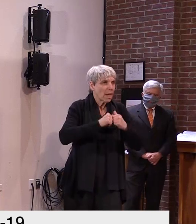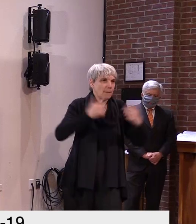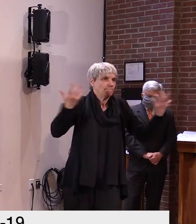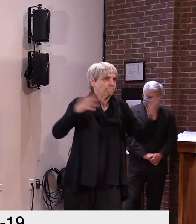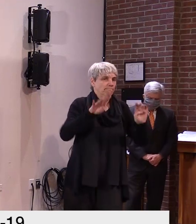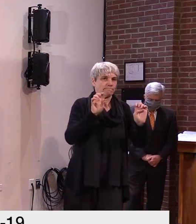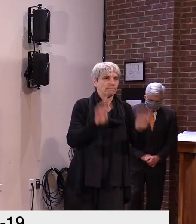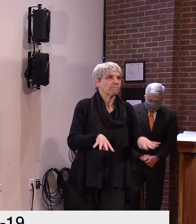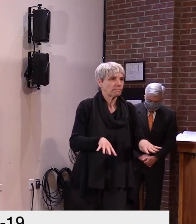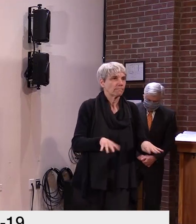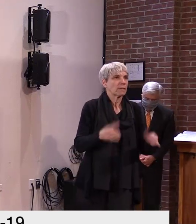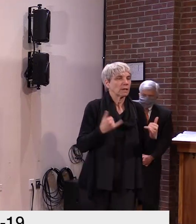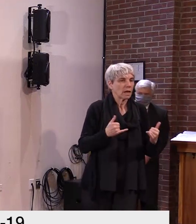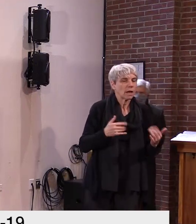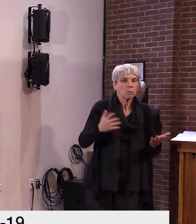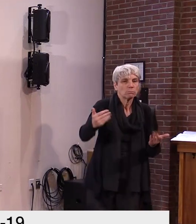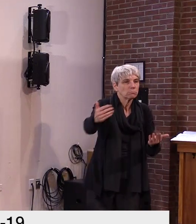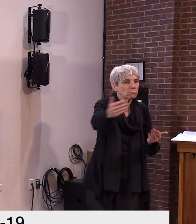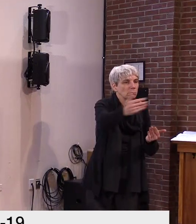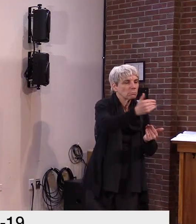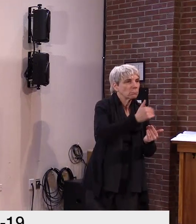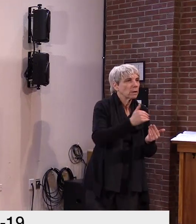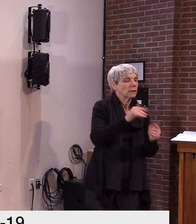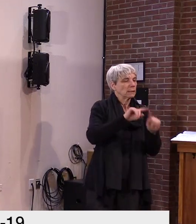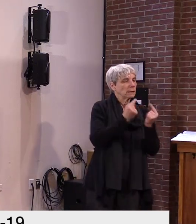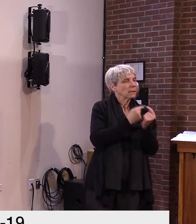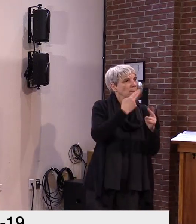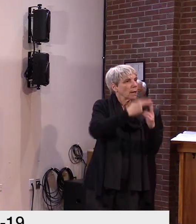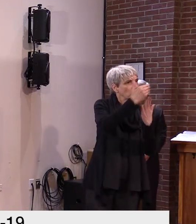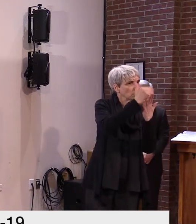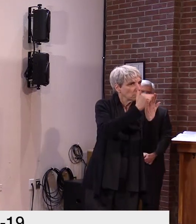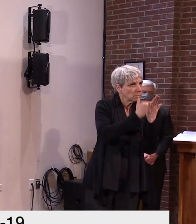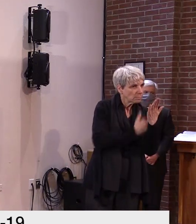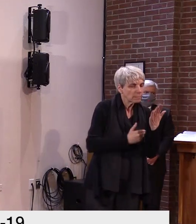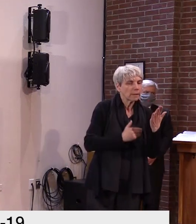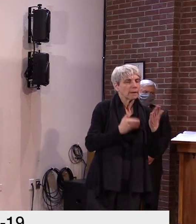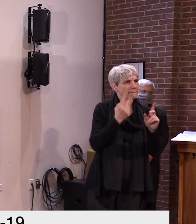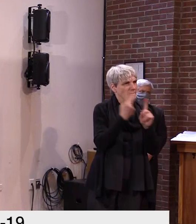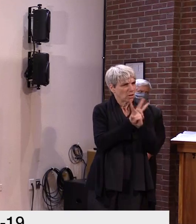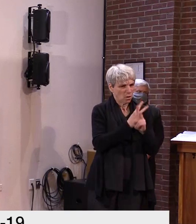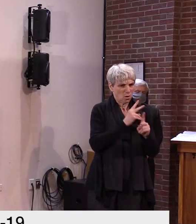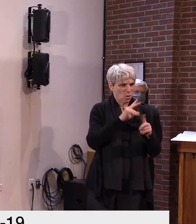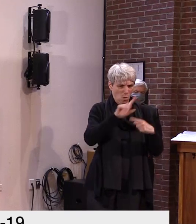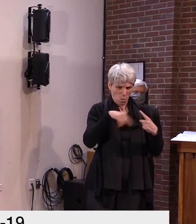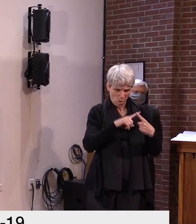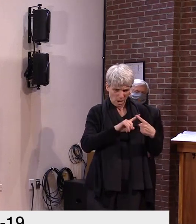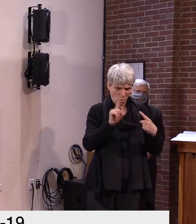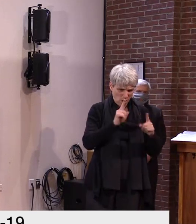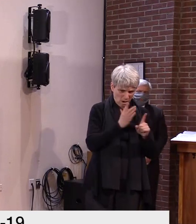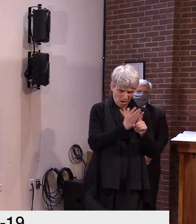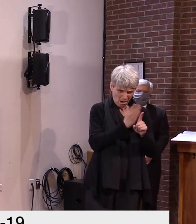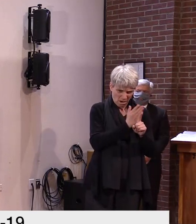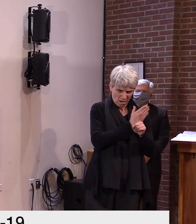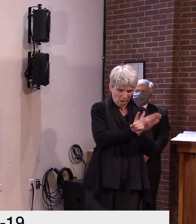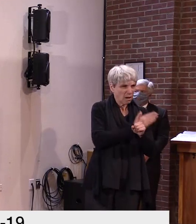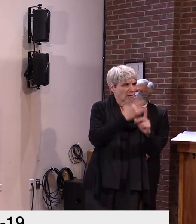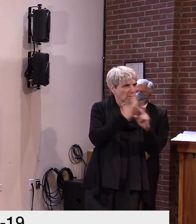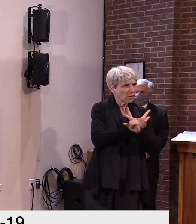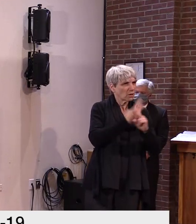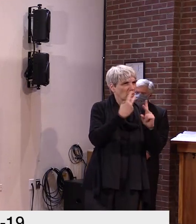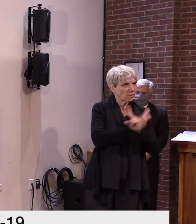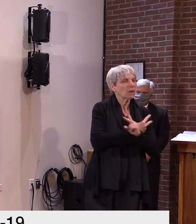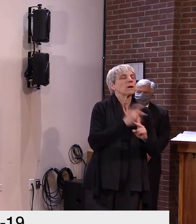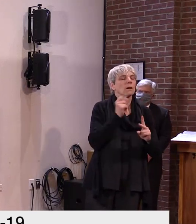rosters and schedules are being collected, and a timeline is being developed and along with interviews and contact tracing will